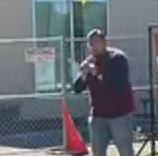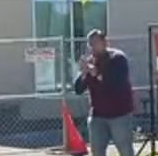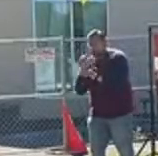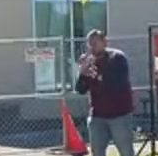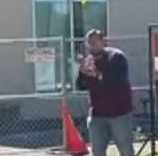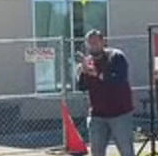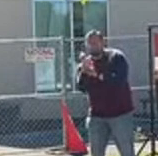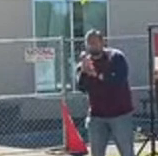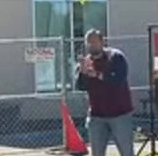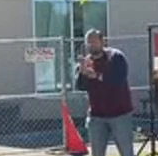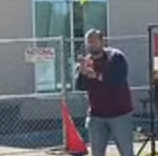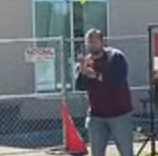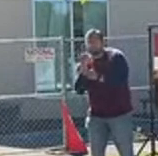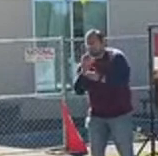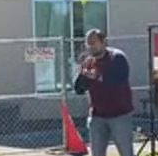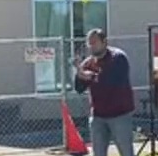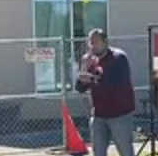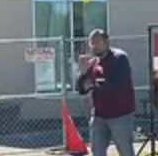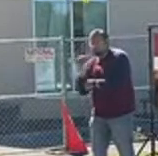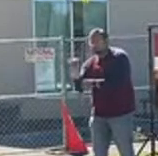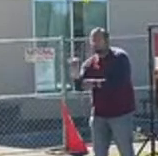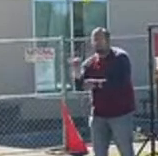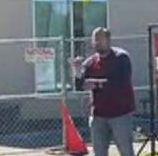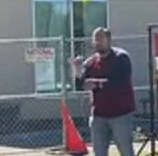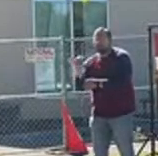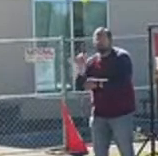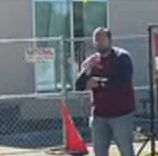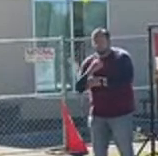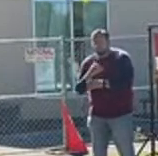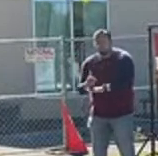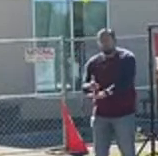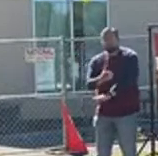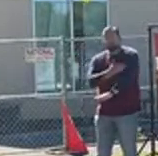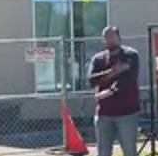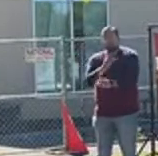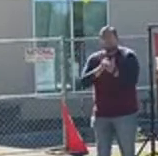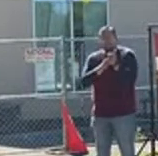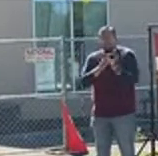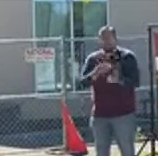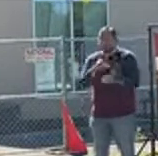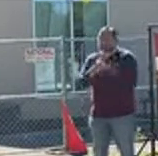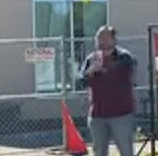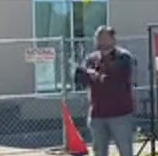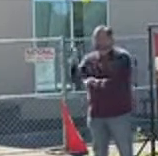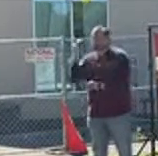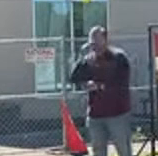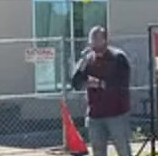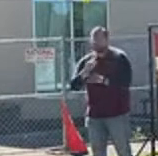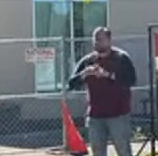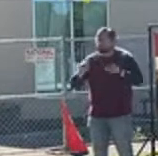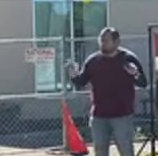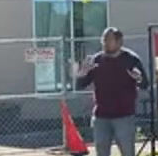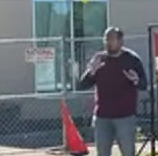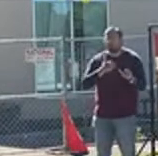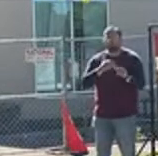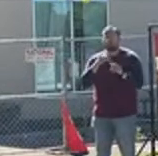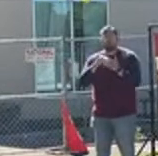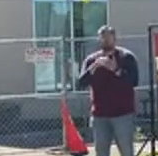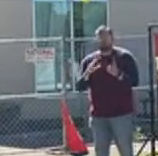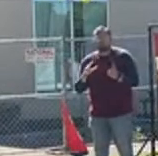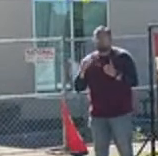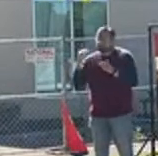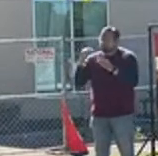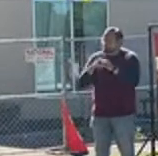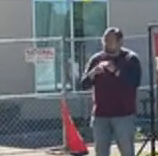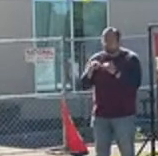lifetime. As I've grown as a leader, as I've gotten to know many of our students and been deeply